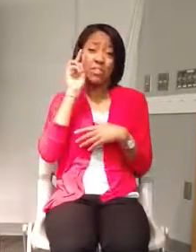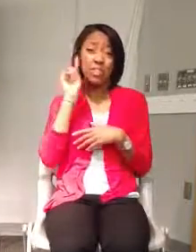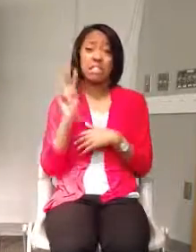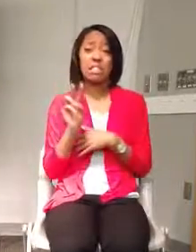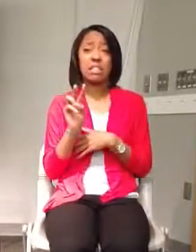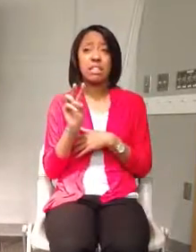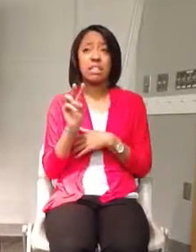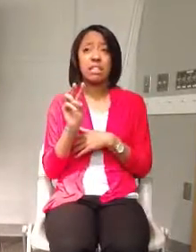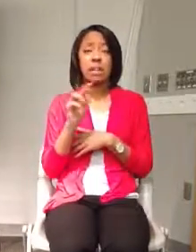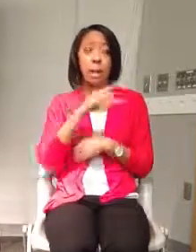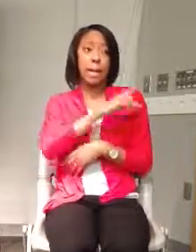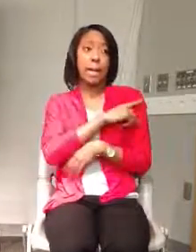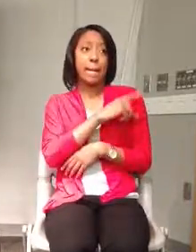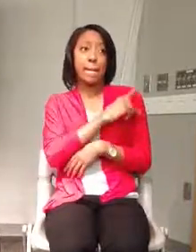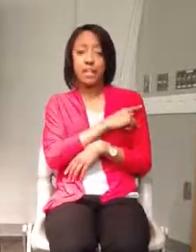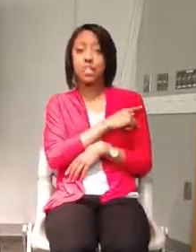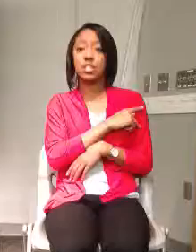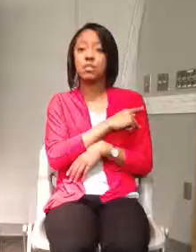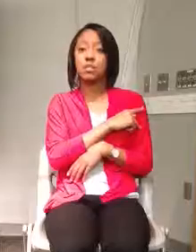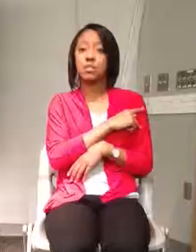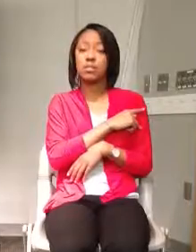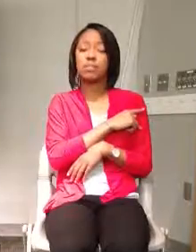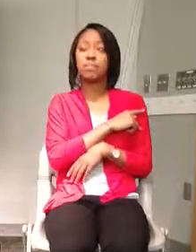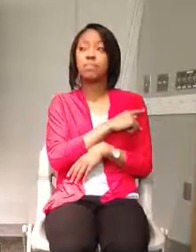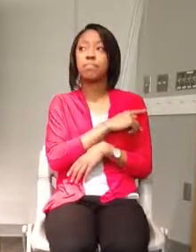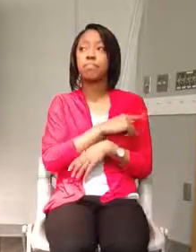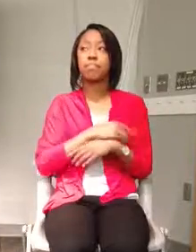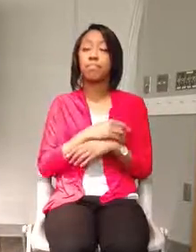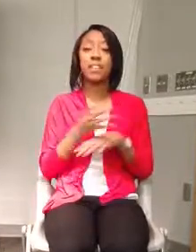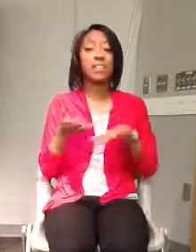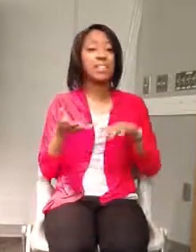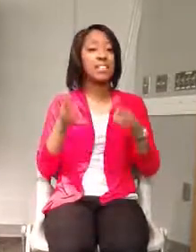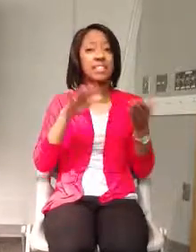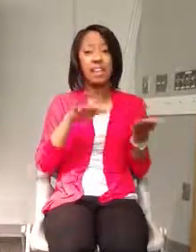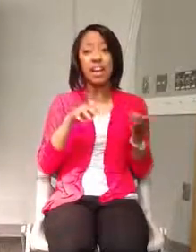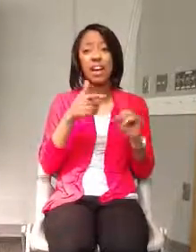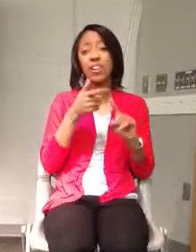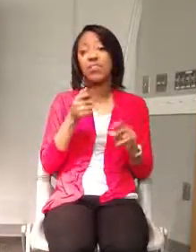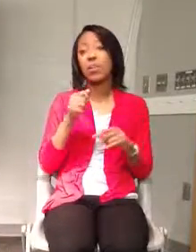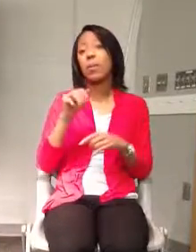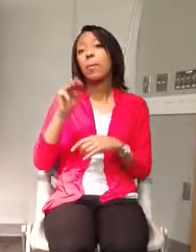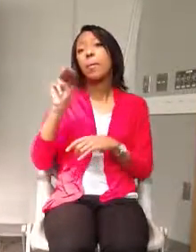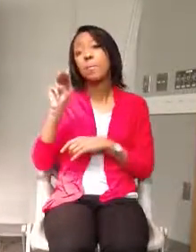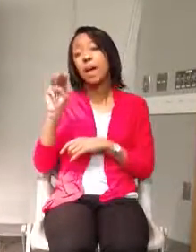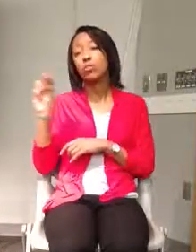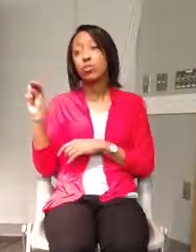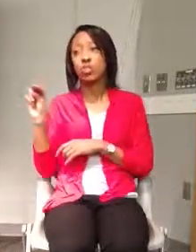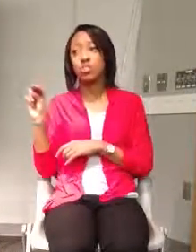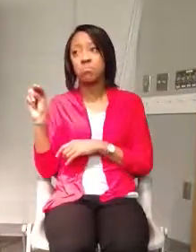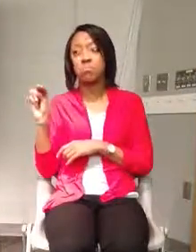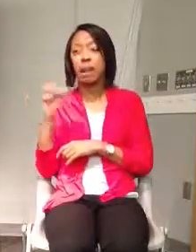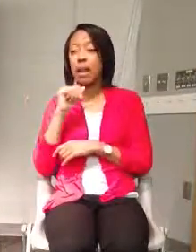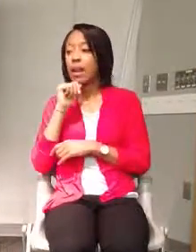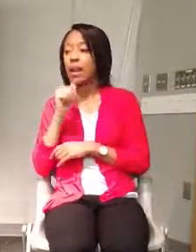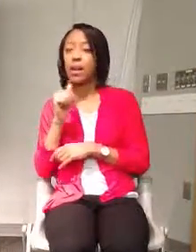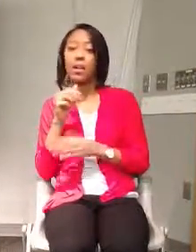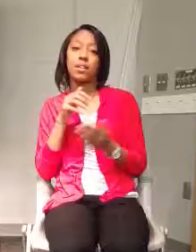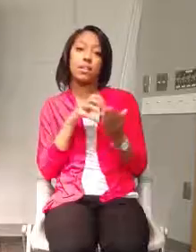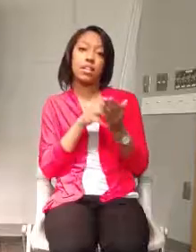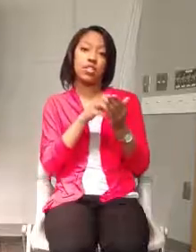seen patients in my practice die of malnutrition, not the cancer, and it